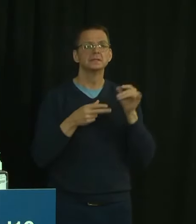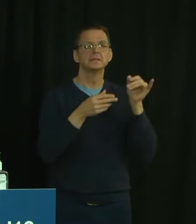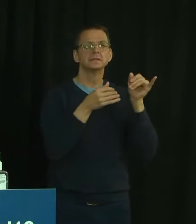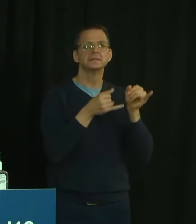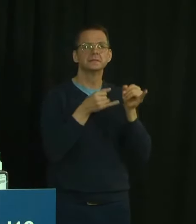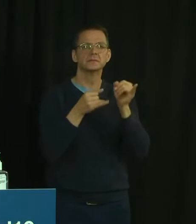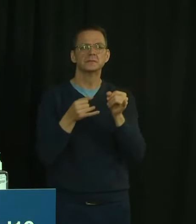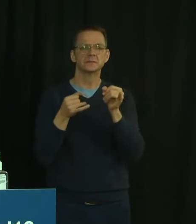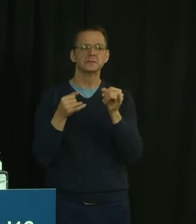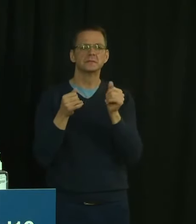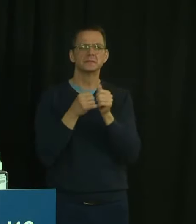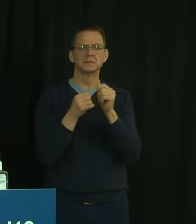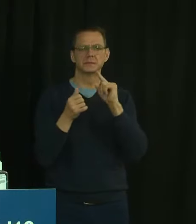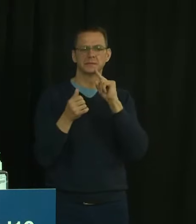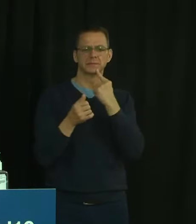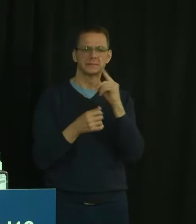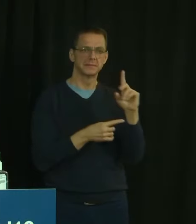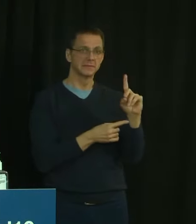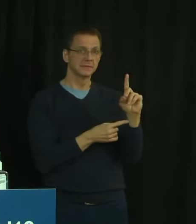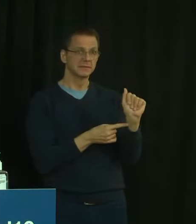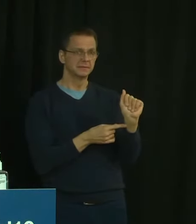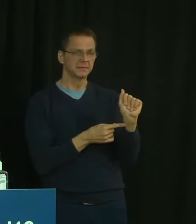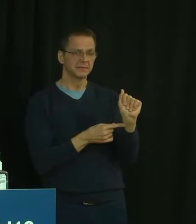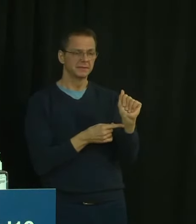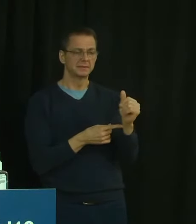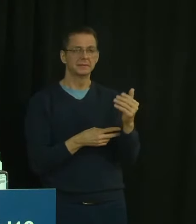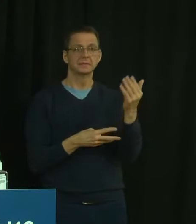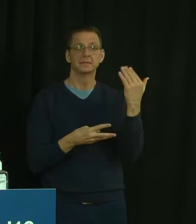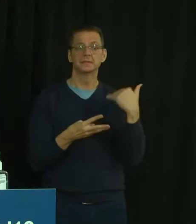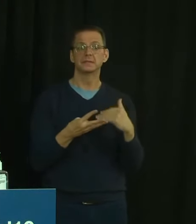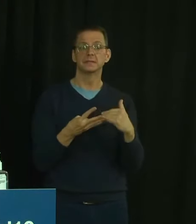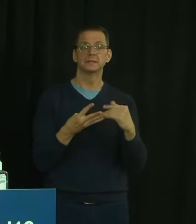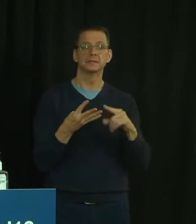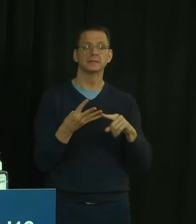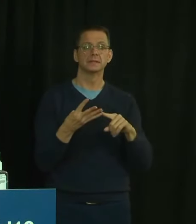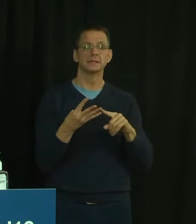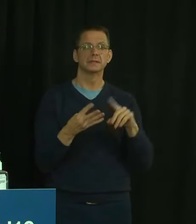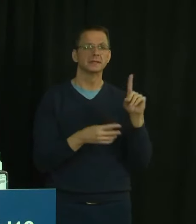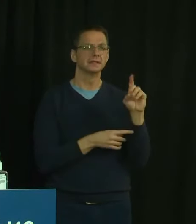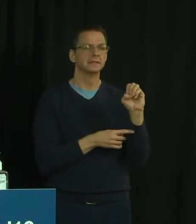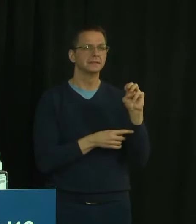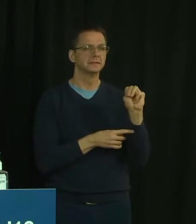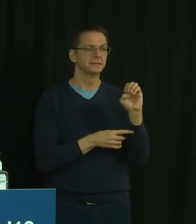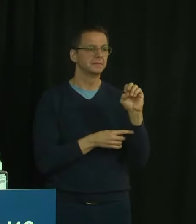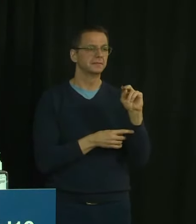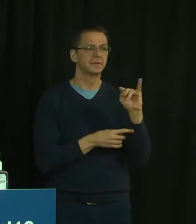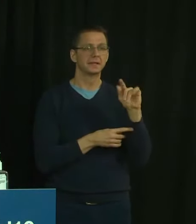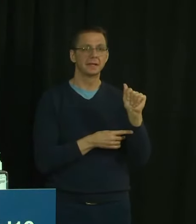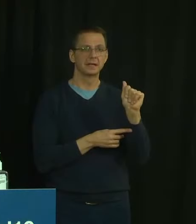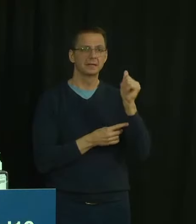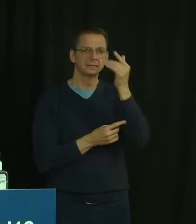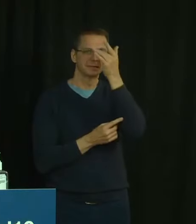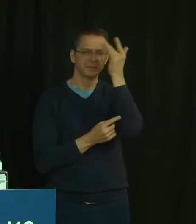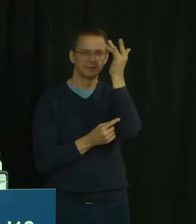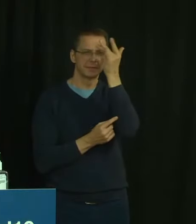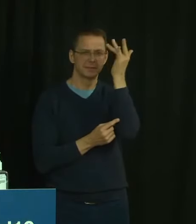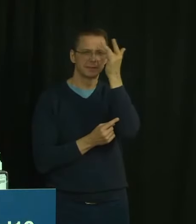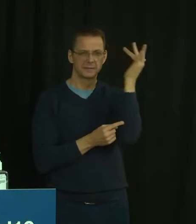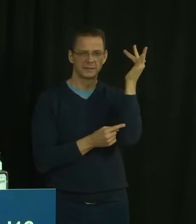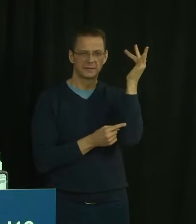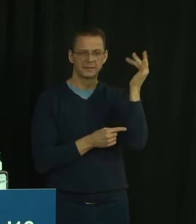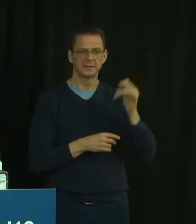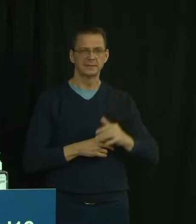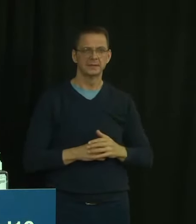vaccine. The list of conditions is long, and I encourage everyone who may have one of these conditions to visit